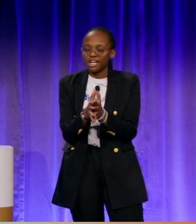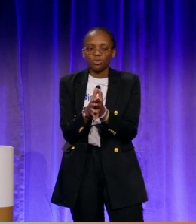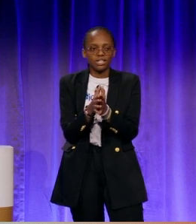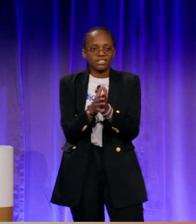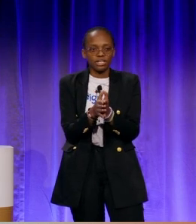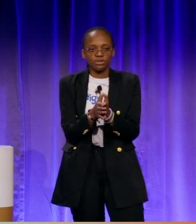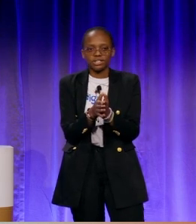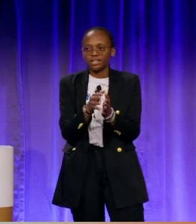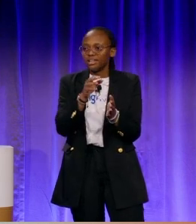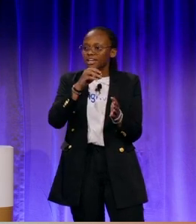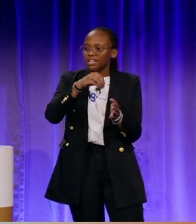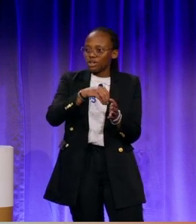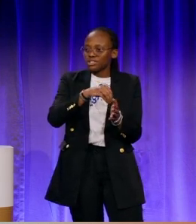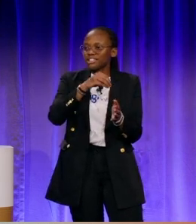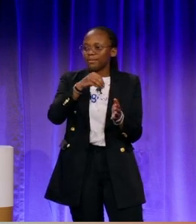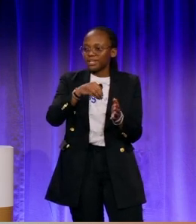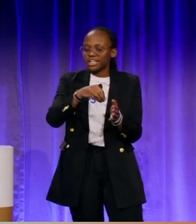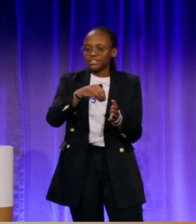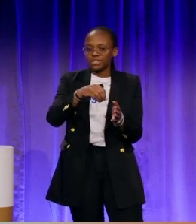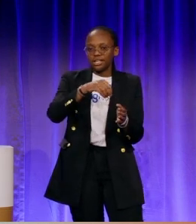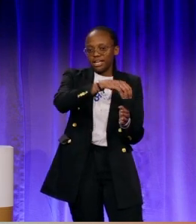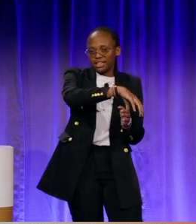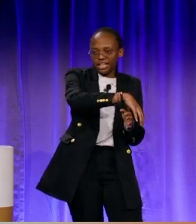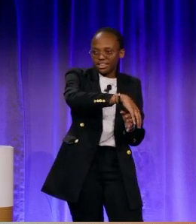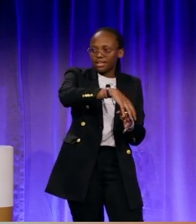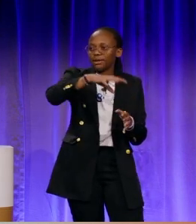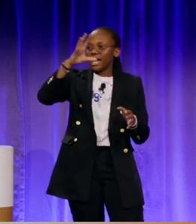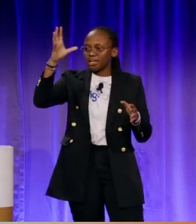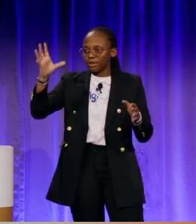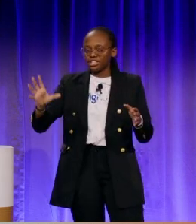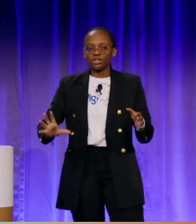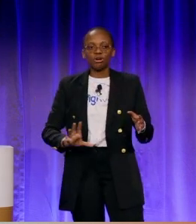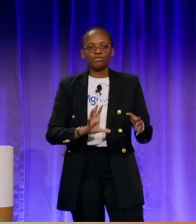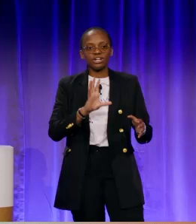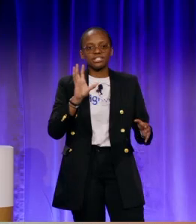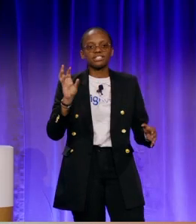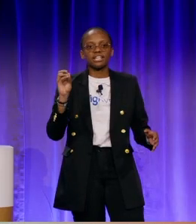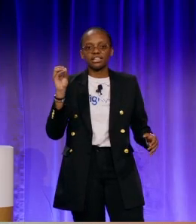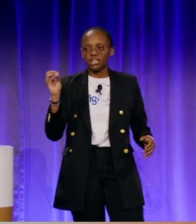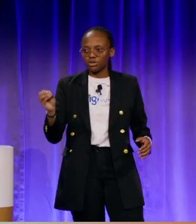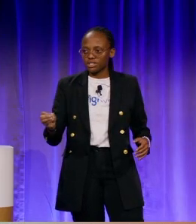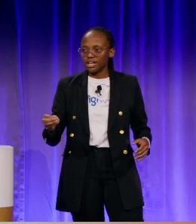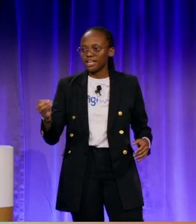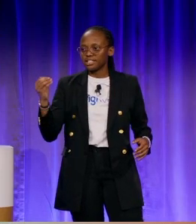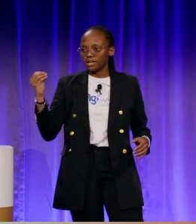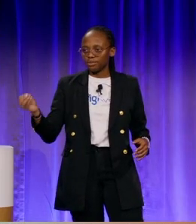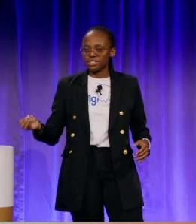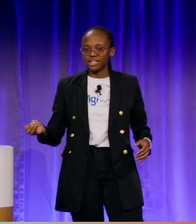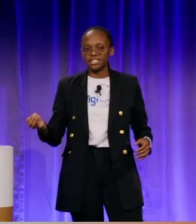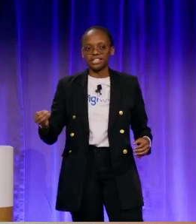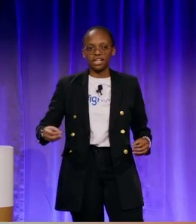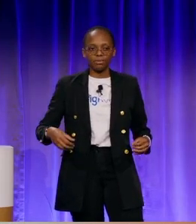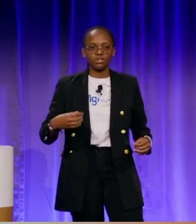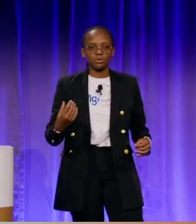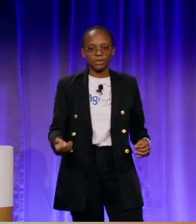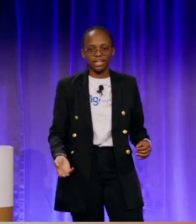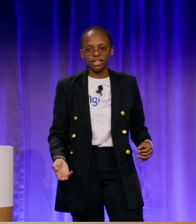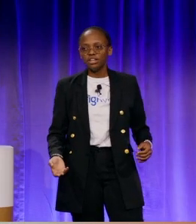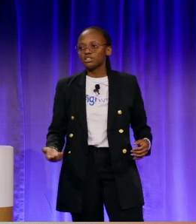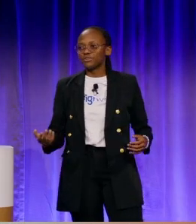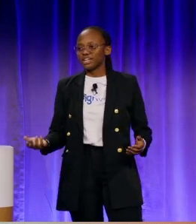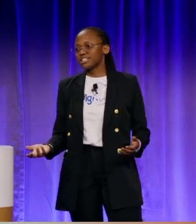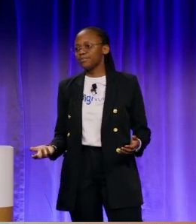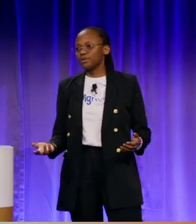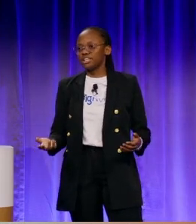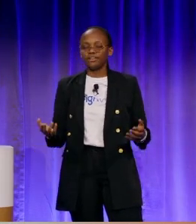character. And once the user loads the application, then the animation of what it is that the user has inputted is then able to play.